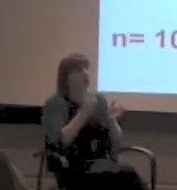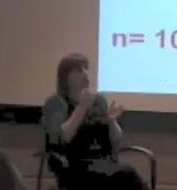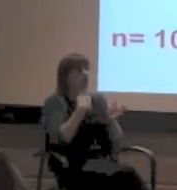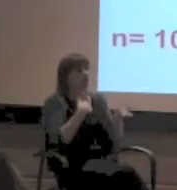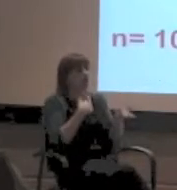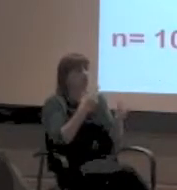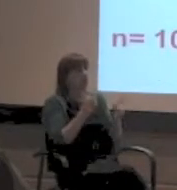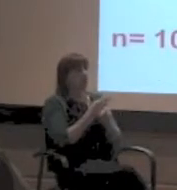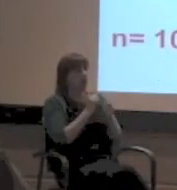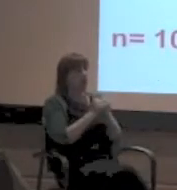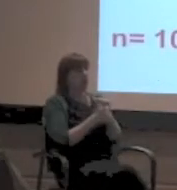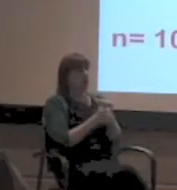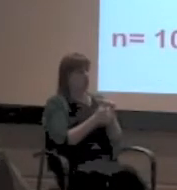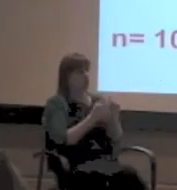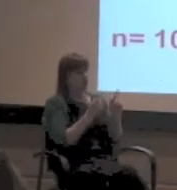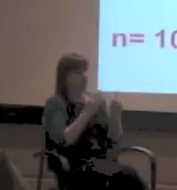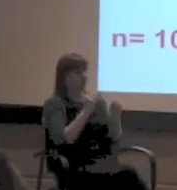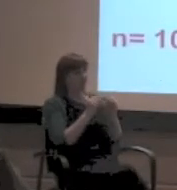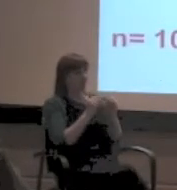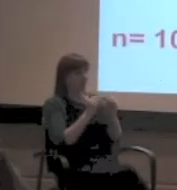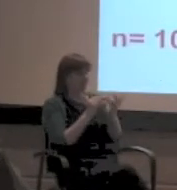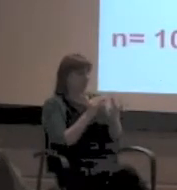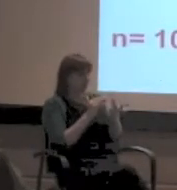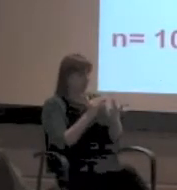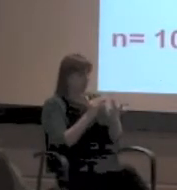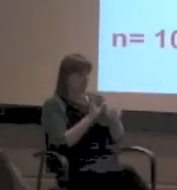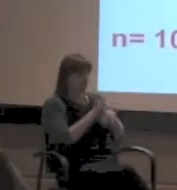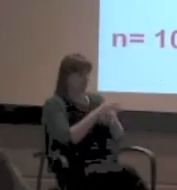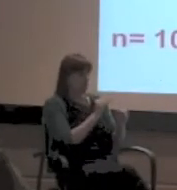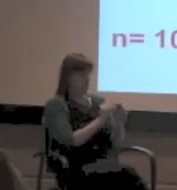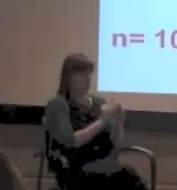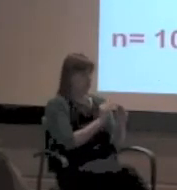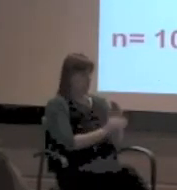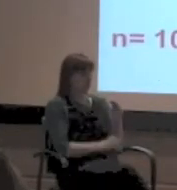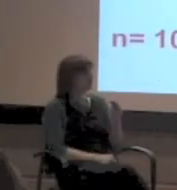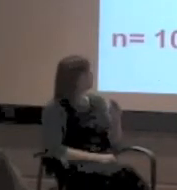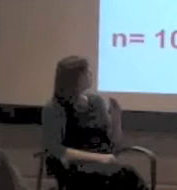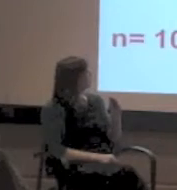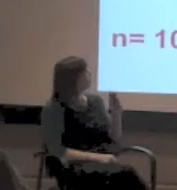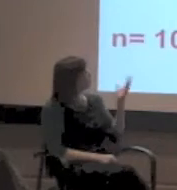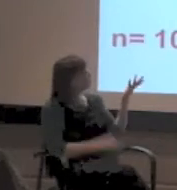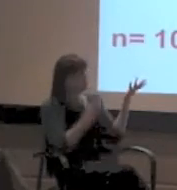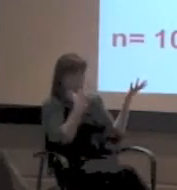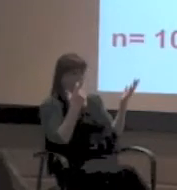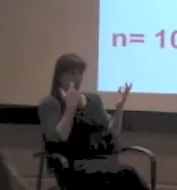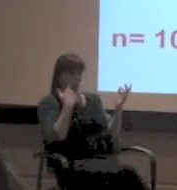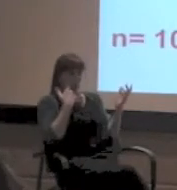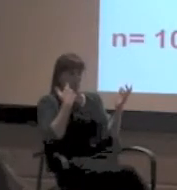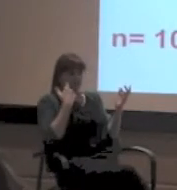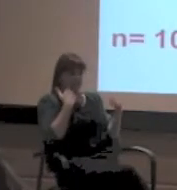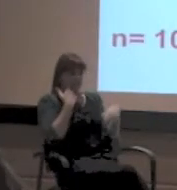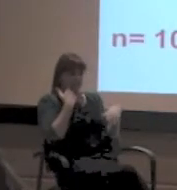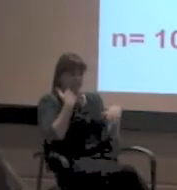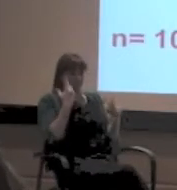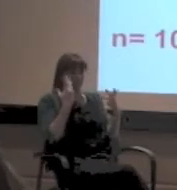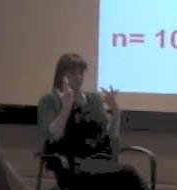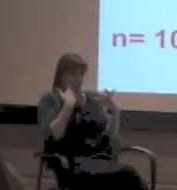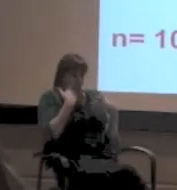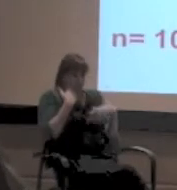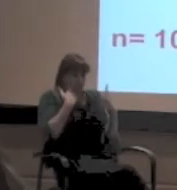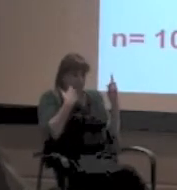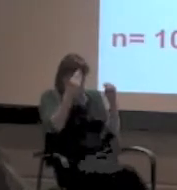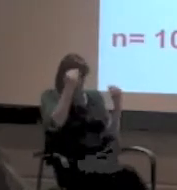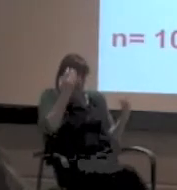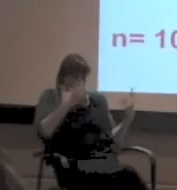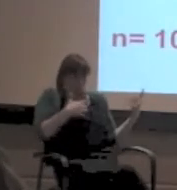revision. So this is a study we just finished analyzing, so you're seeing this before some of the rest of the world. So the